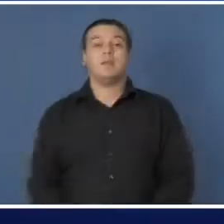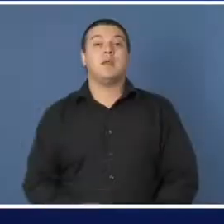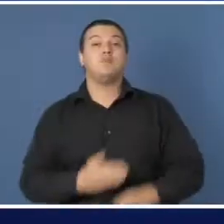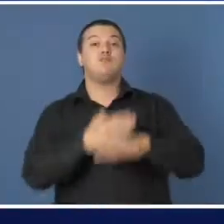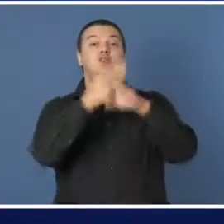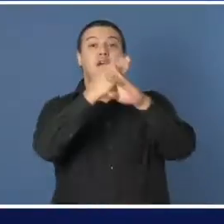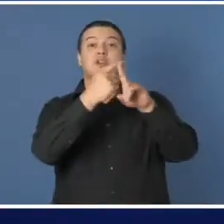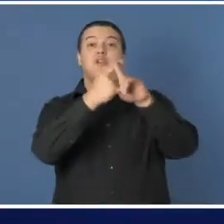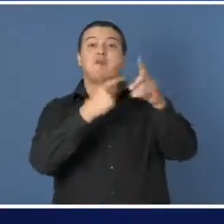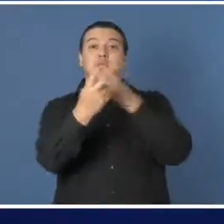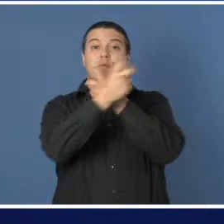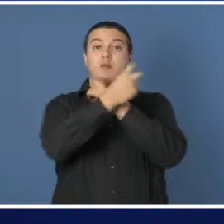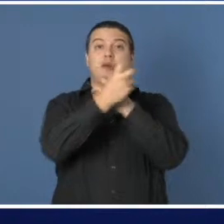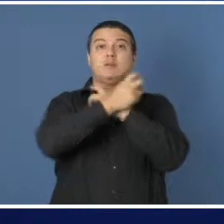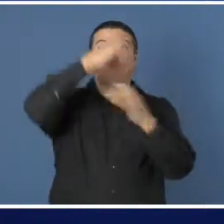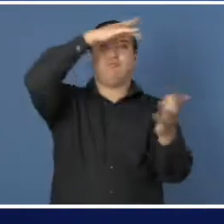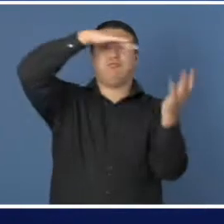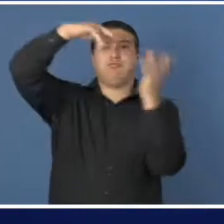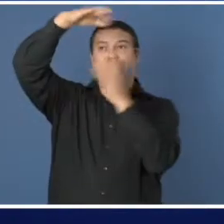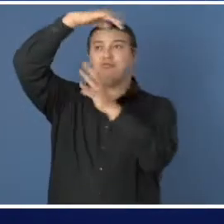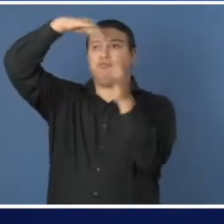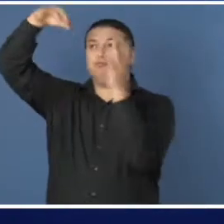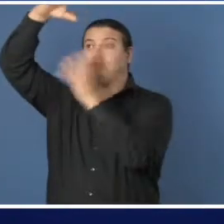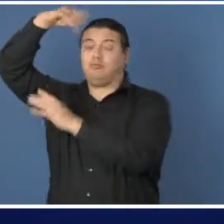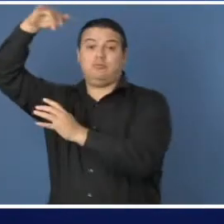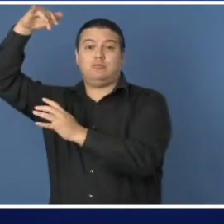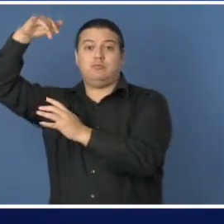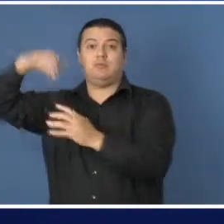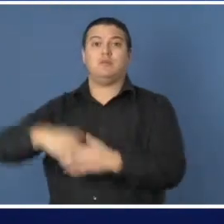Protection from aerosol release